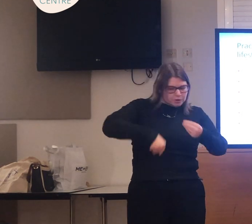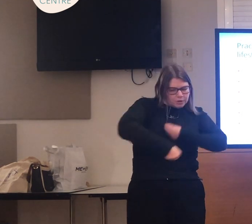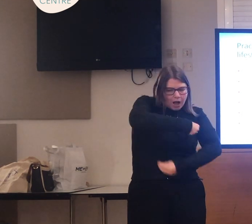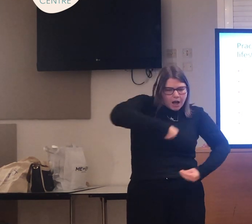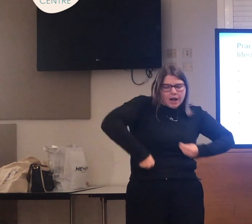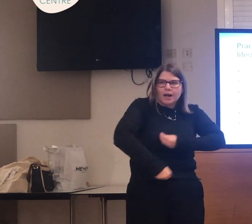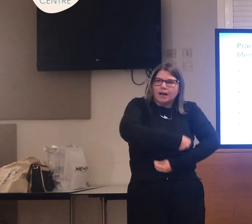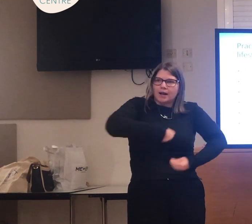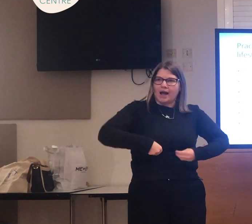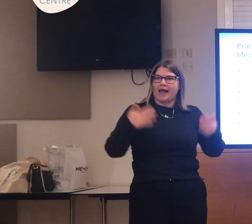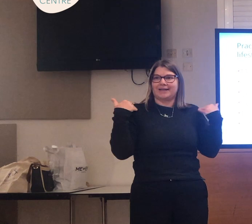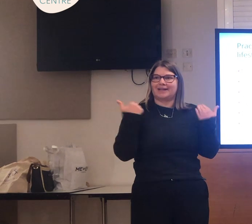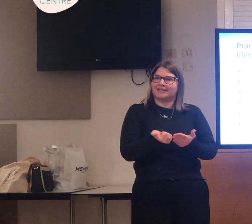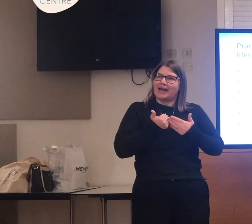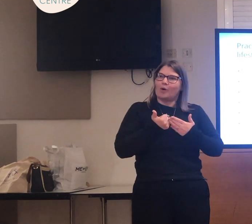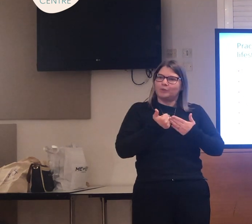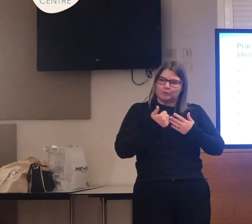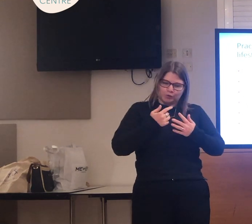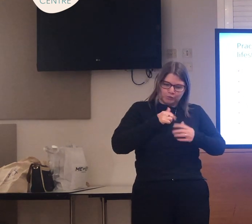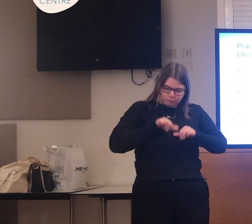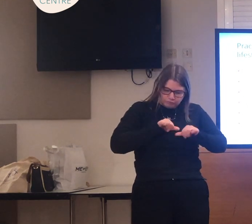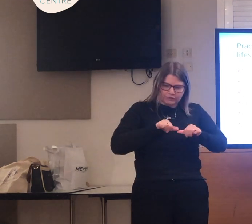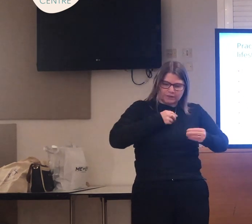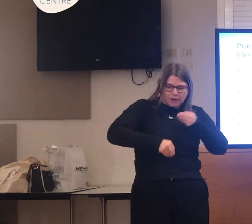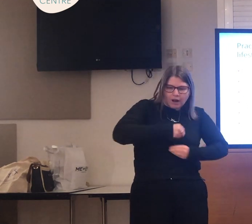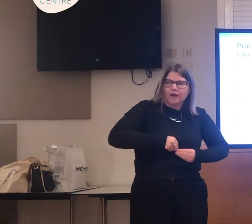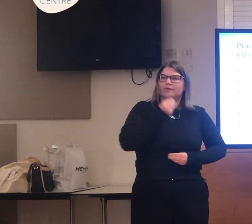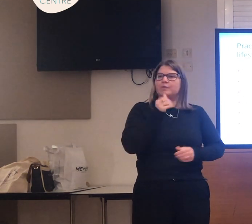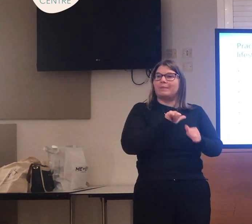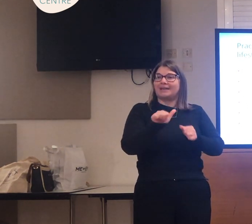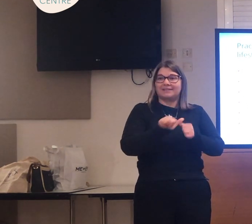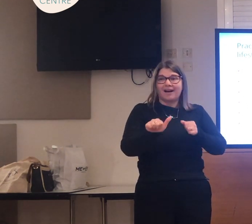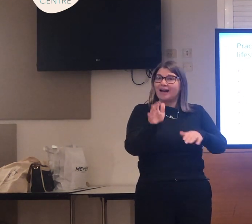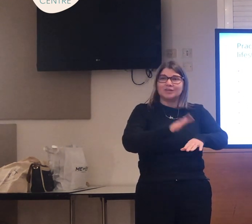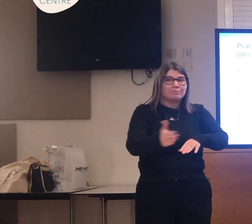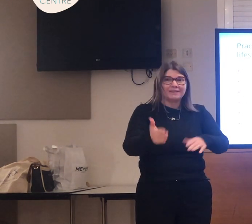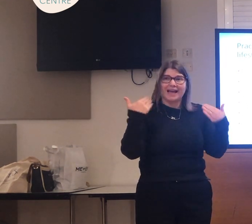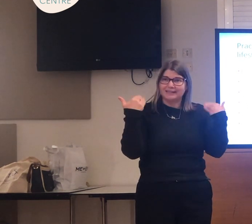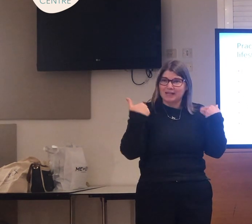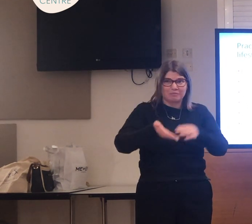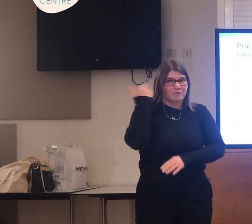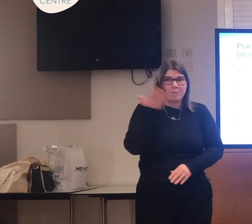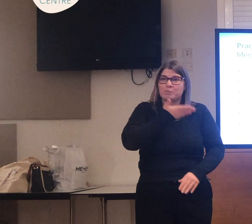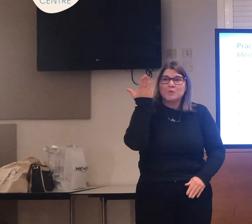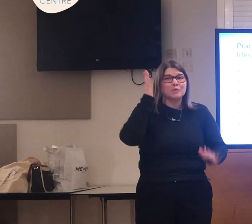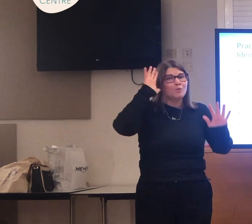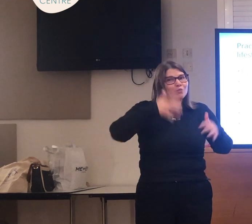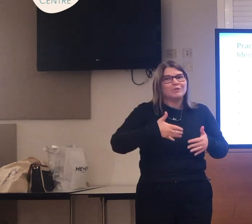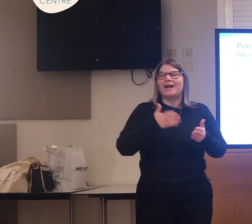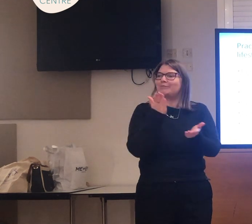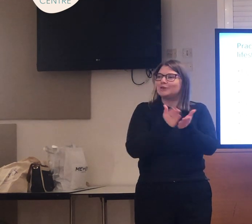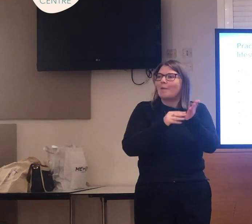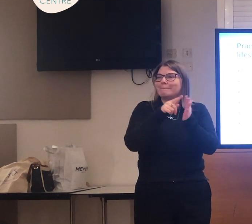particularly strength exercise. And it doesn't matter if you've never done it before. I know Mel will have given